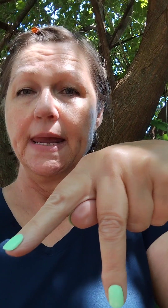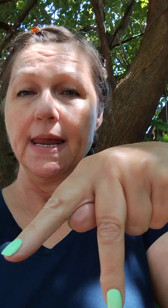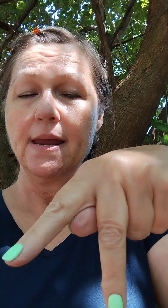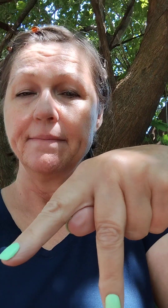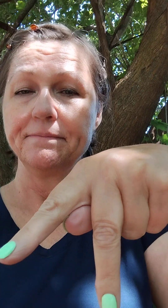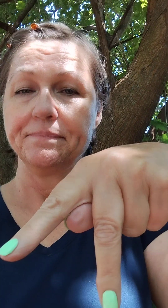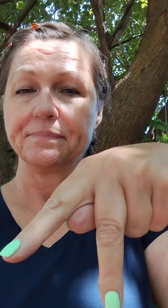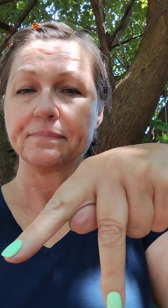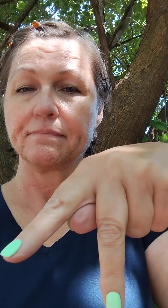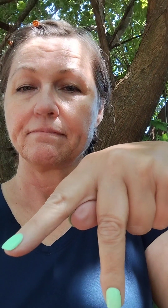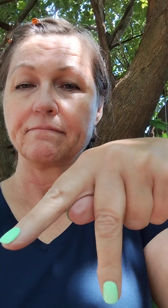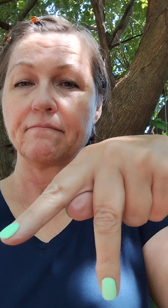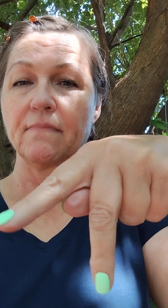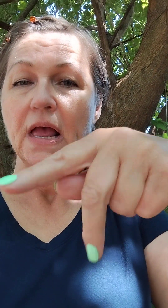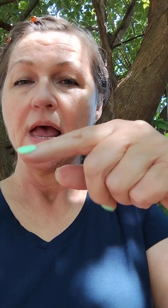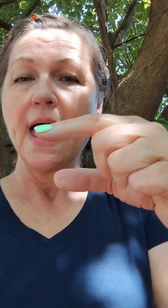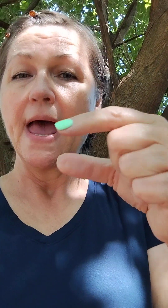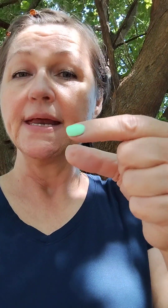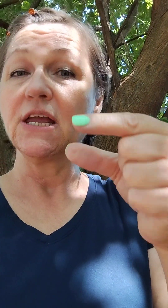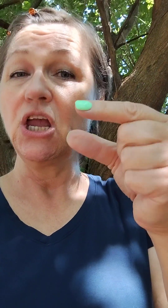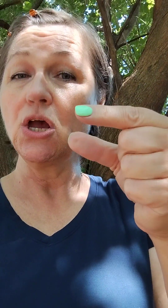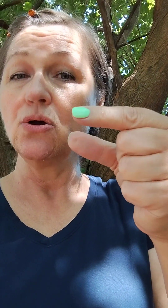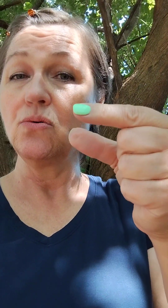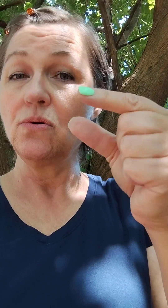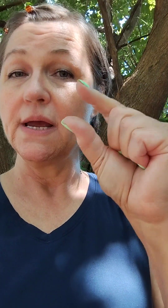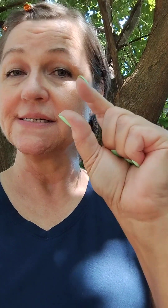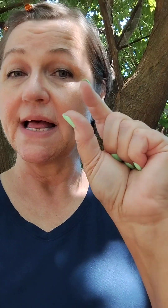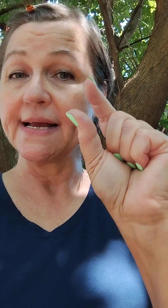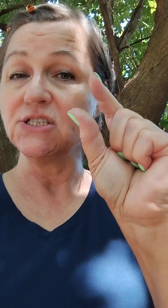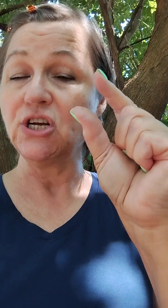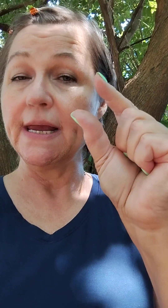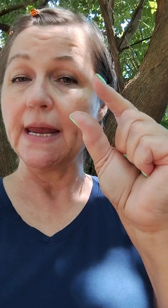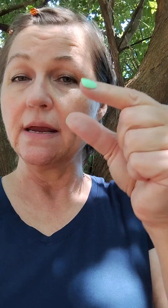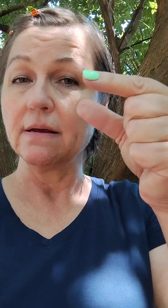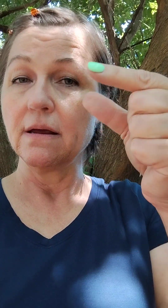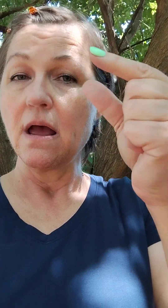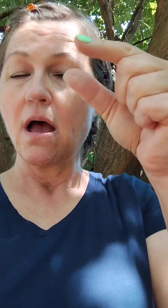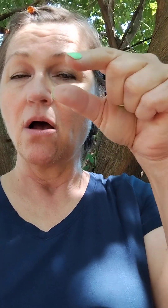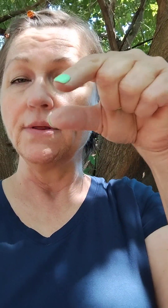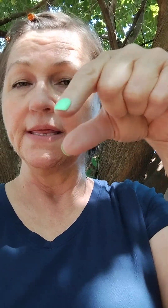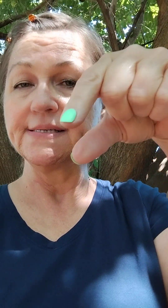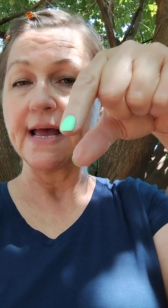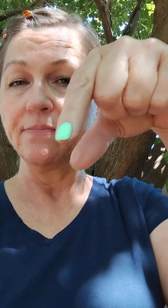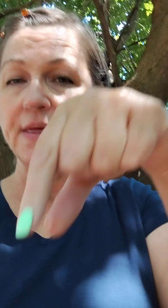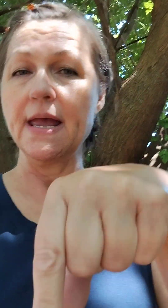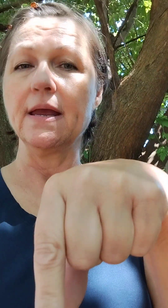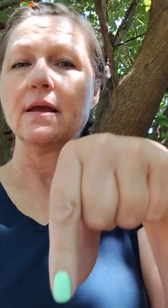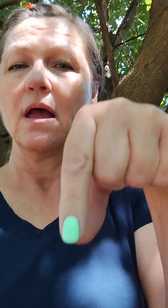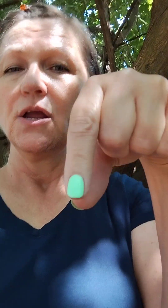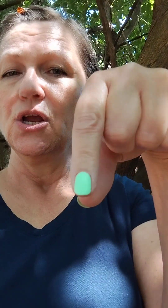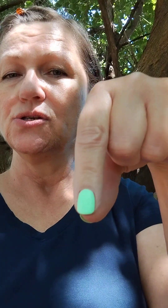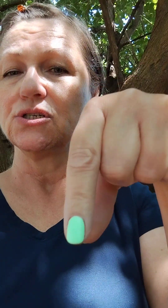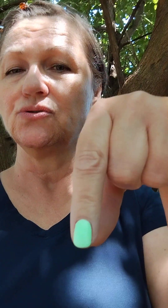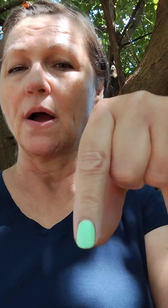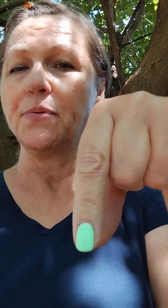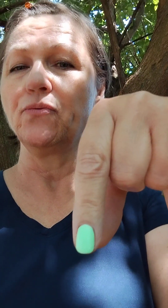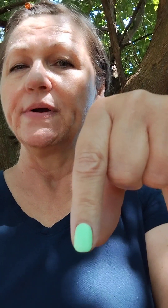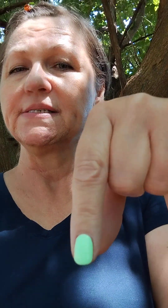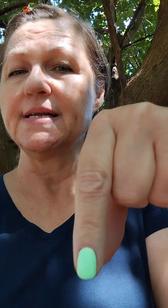P. And a Q is like a G, only the same thing. You just drop your wrist